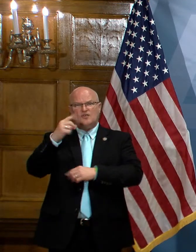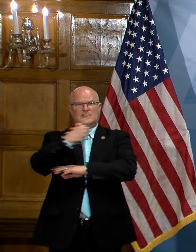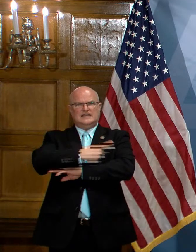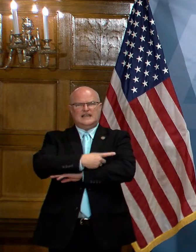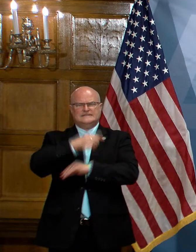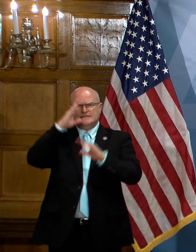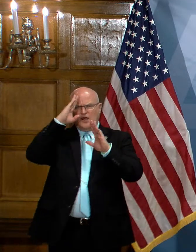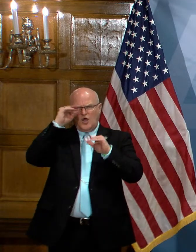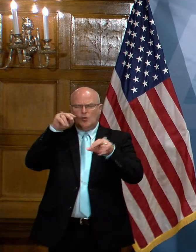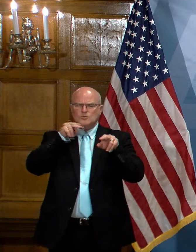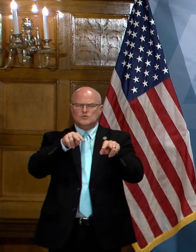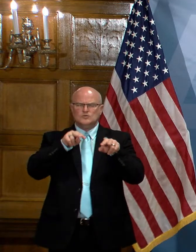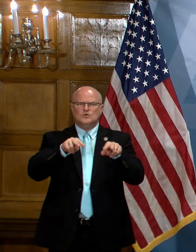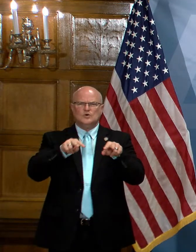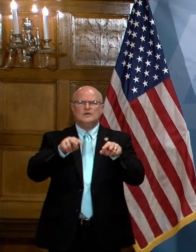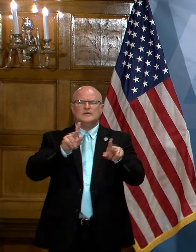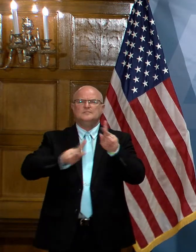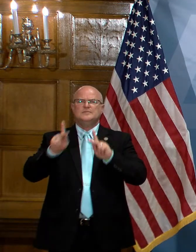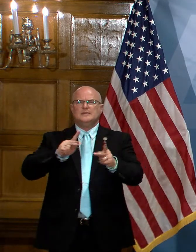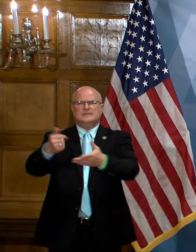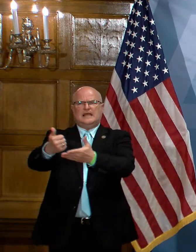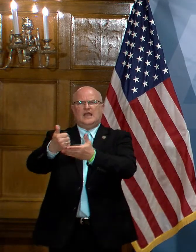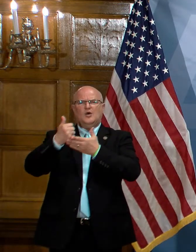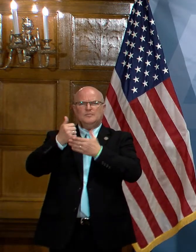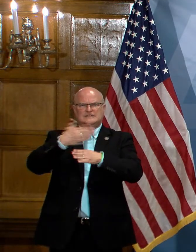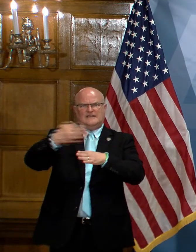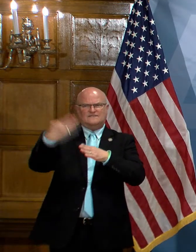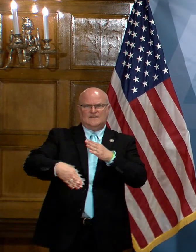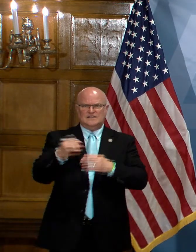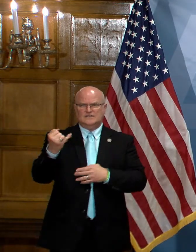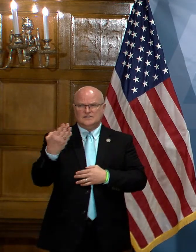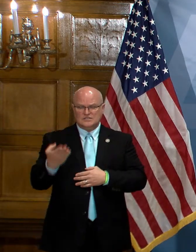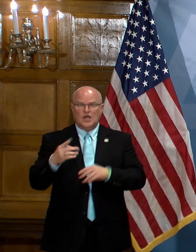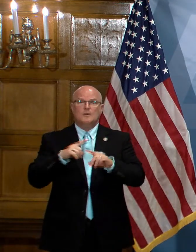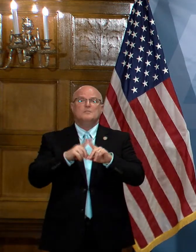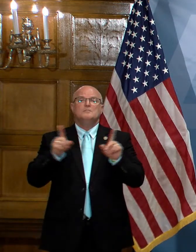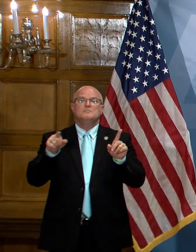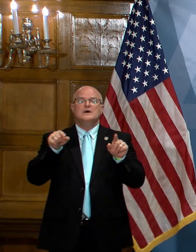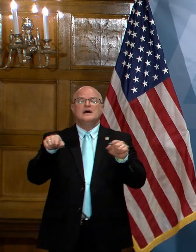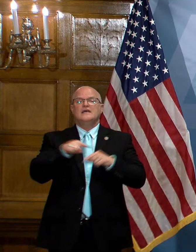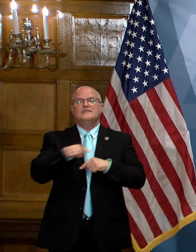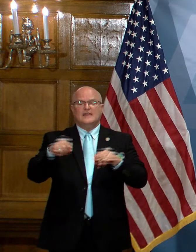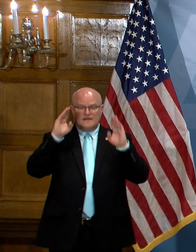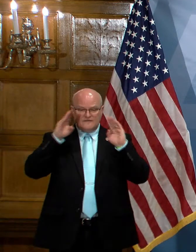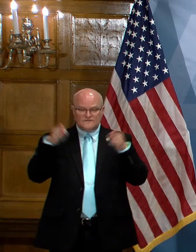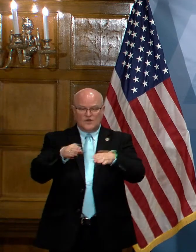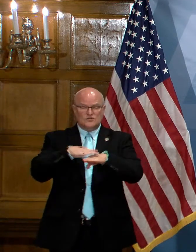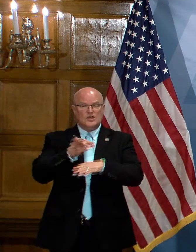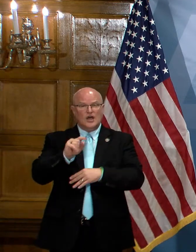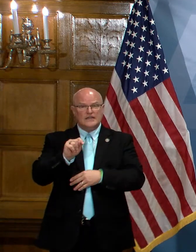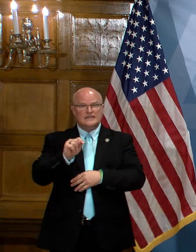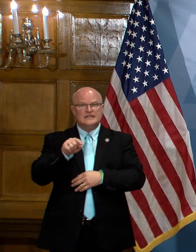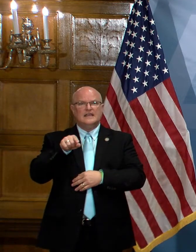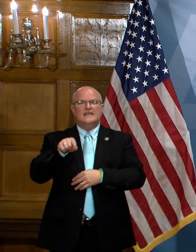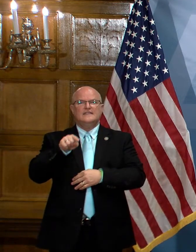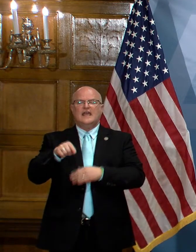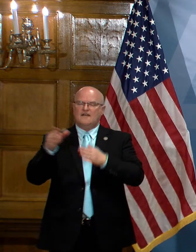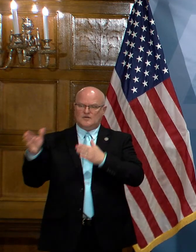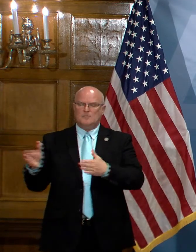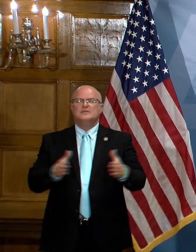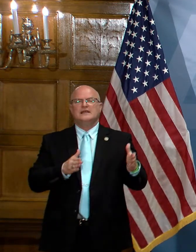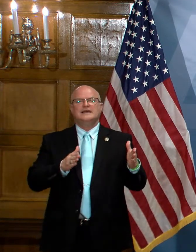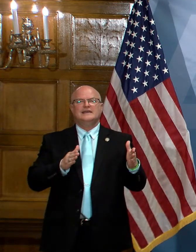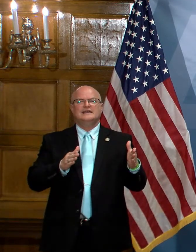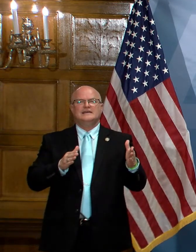we can look at the private sector to help us to finish the job, but they have focused on it. They have a plan